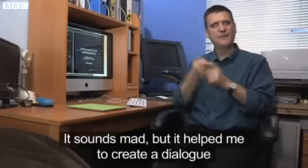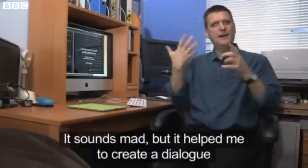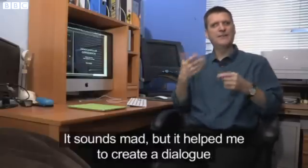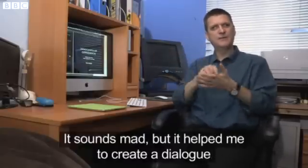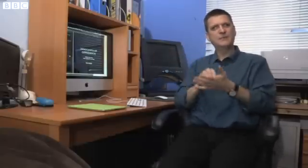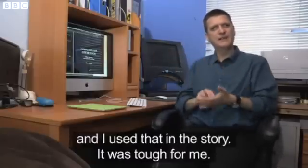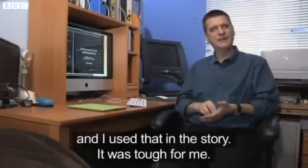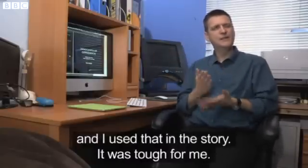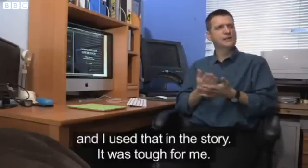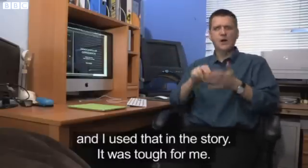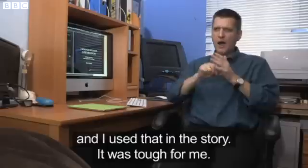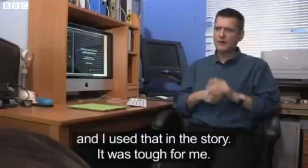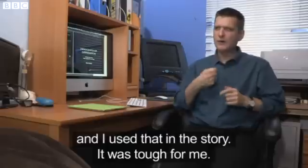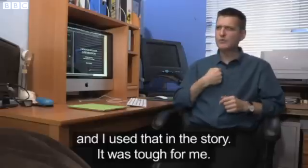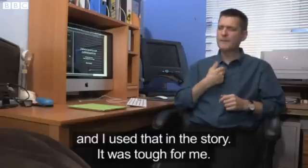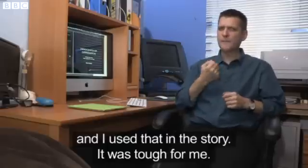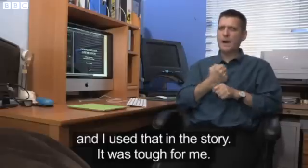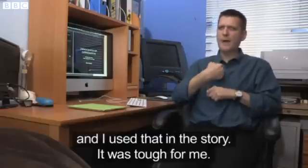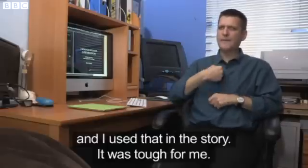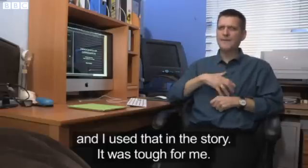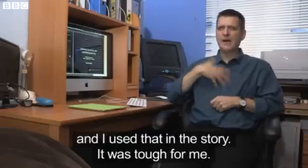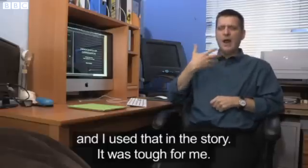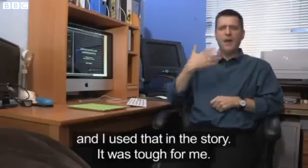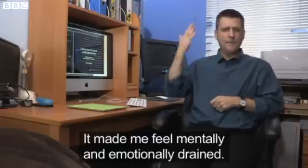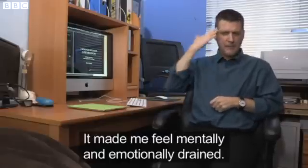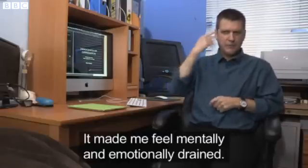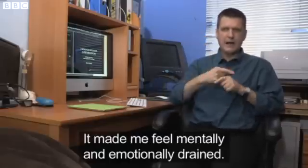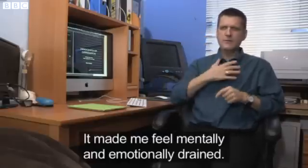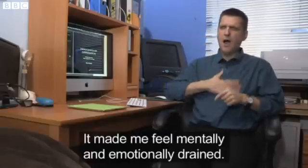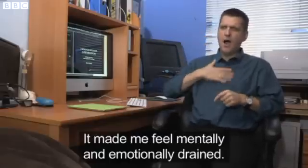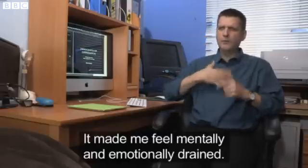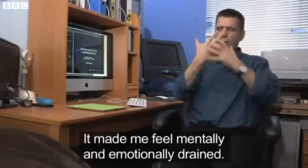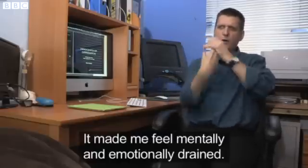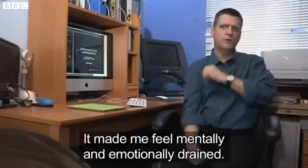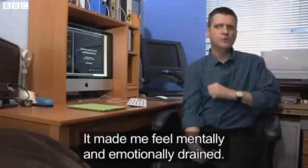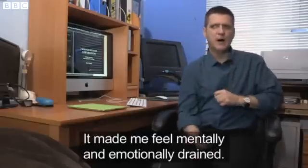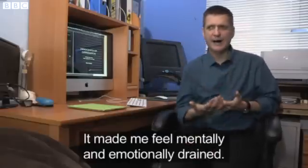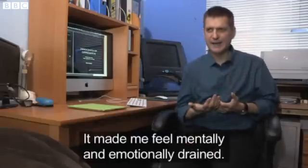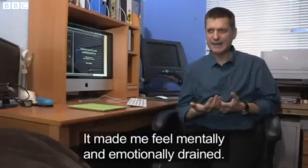and I used that in the story. It was tough for me. It made me feel mentally and emotionally drained.